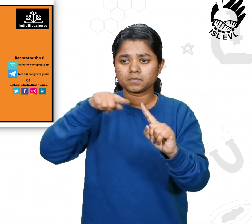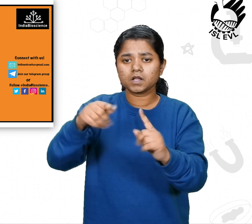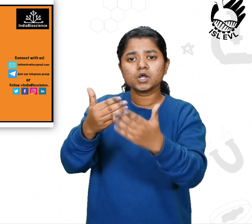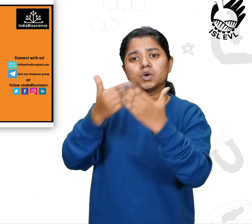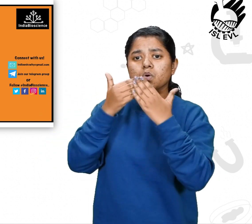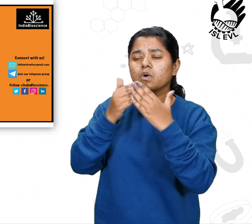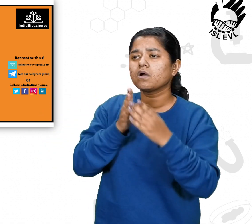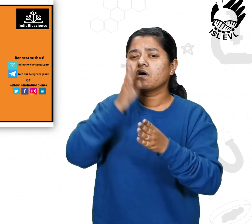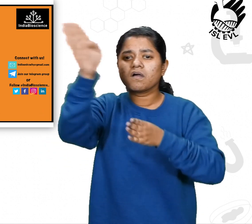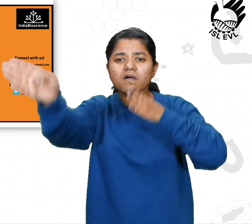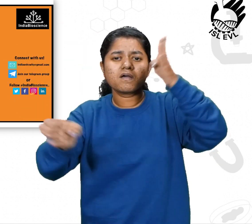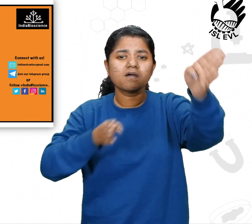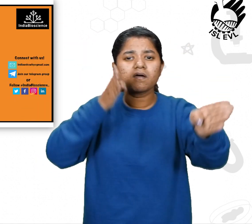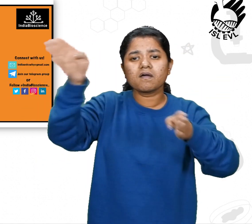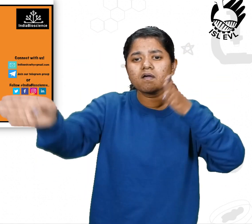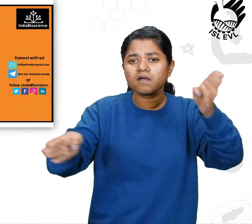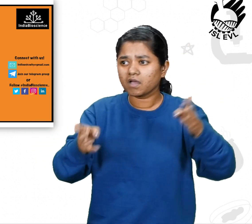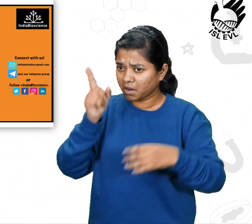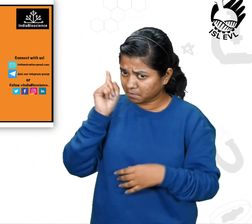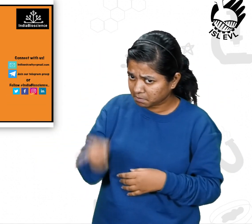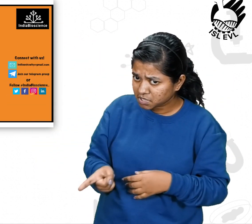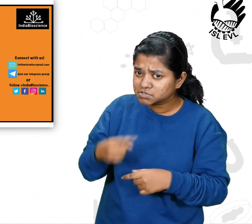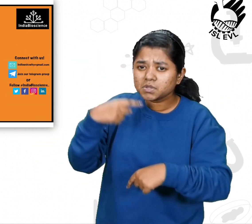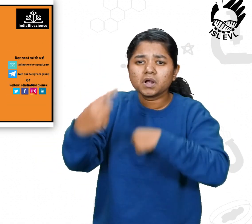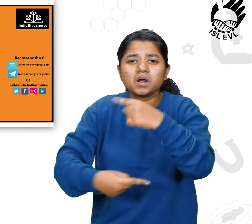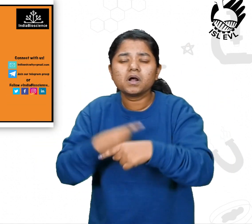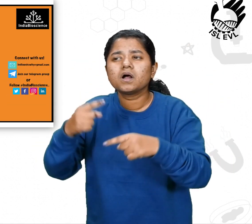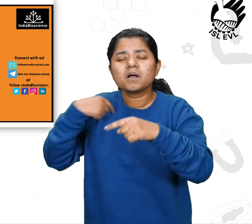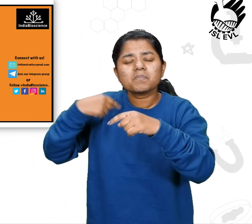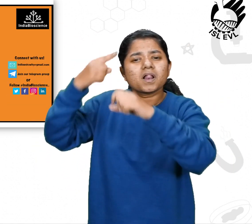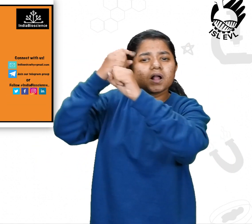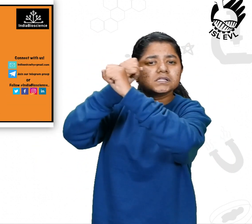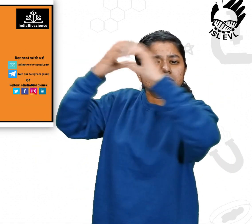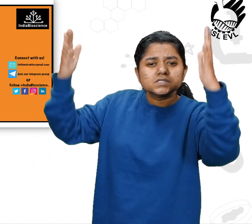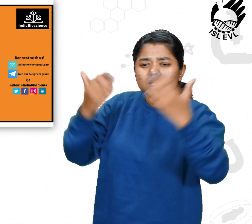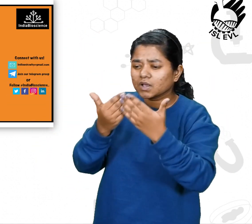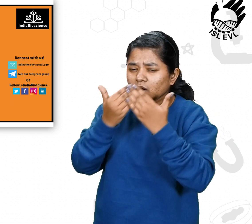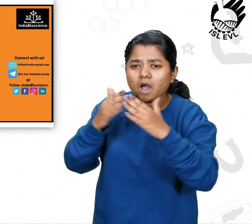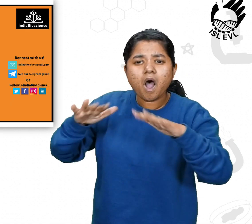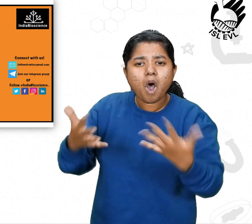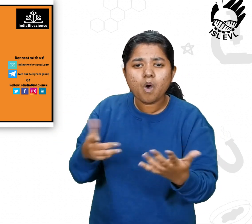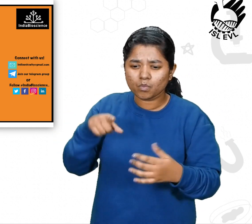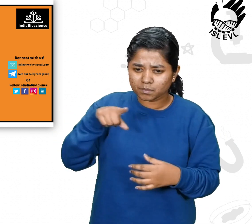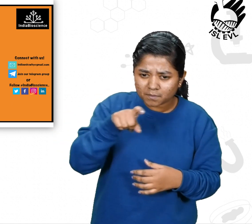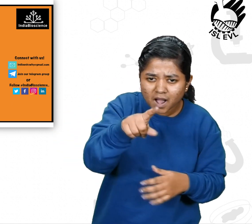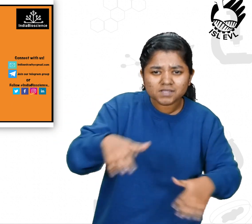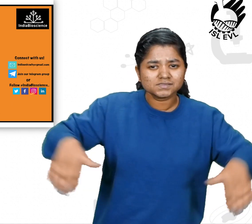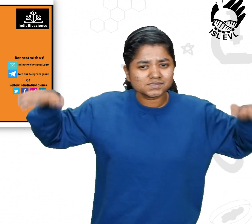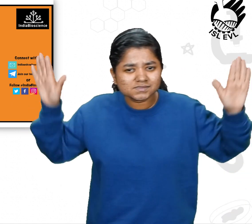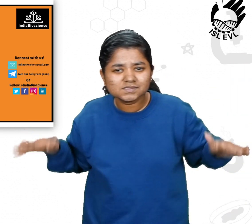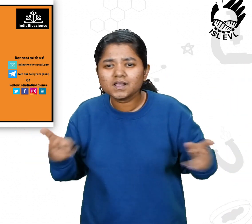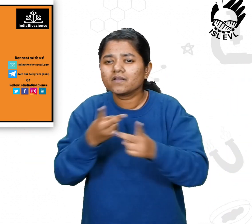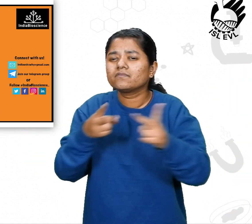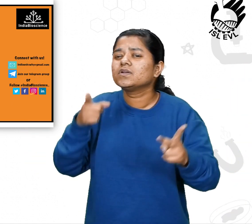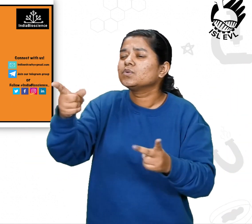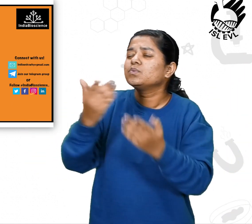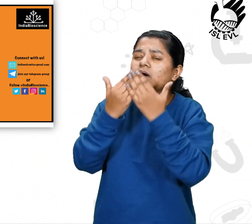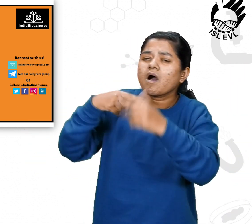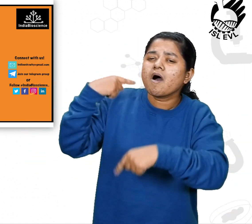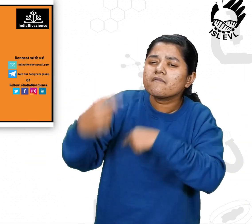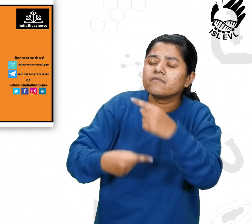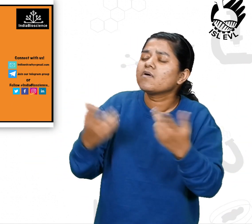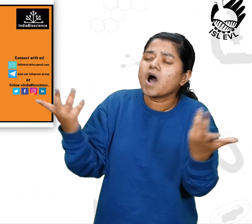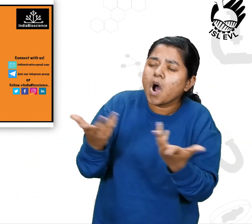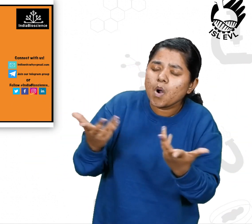these organisms, or why they sort of form communities and so on? Right, whatever I just told you conceptually